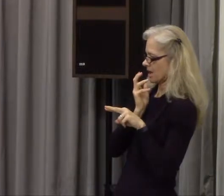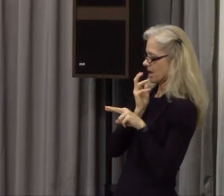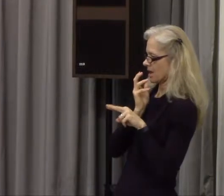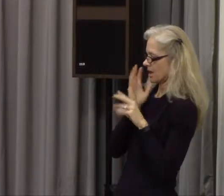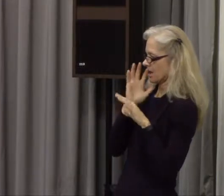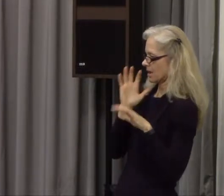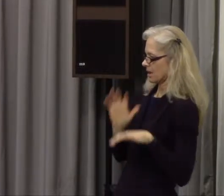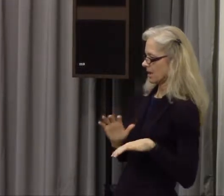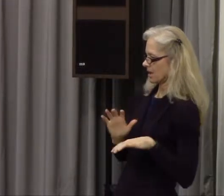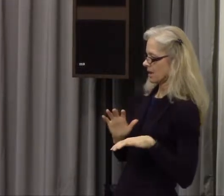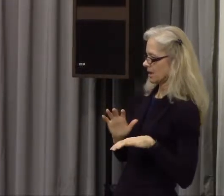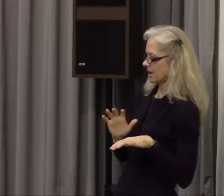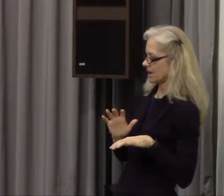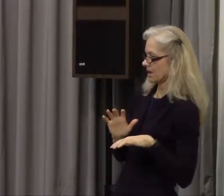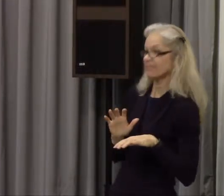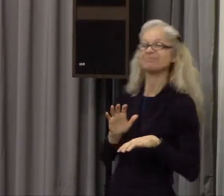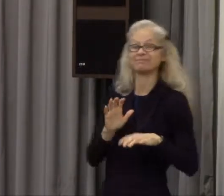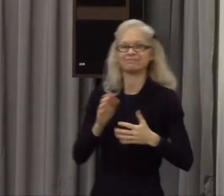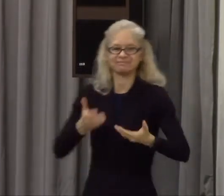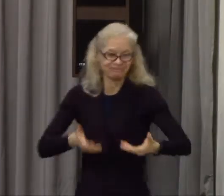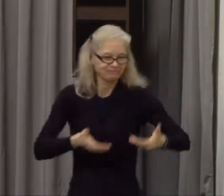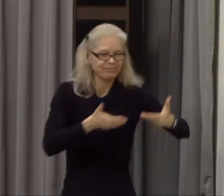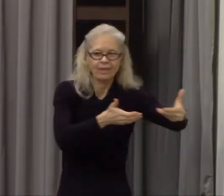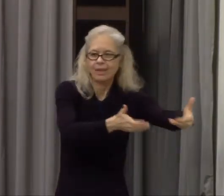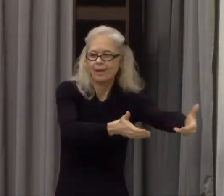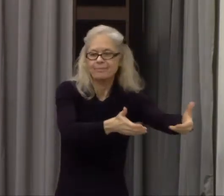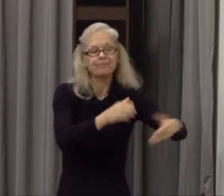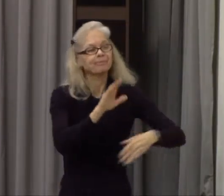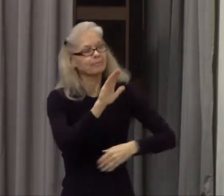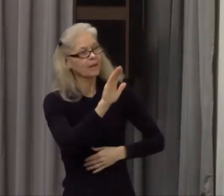Simeon blessed them and said unto Mary his mother,